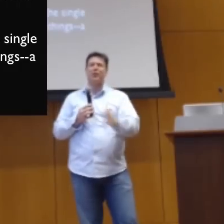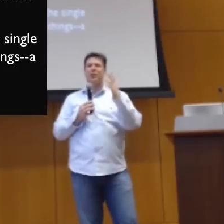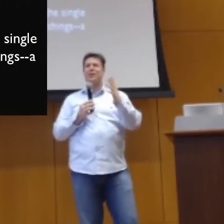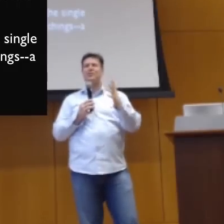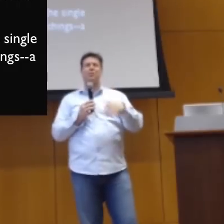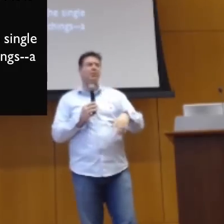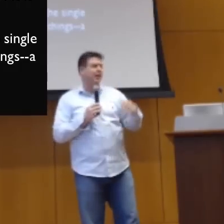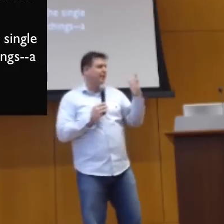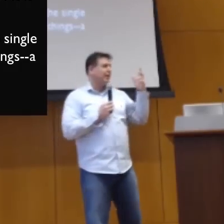if you're going be an interpreter.